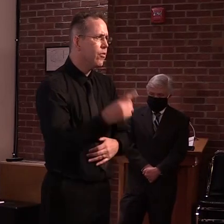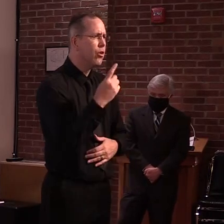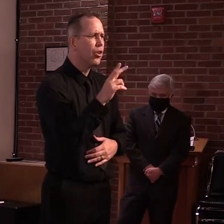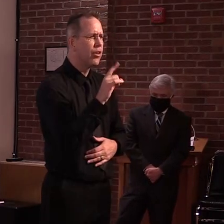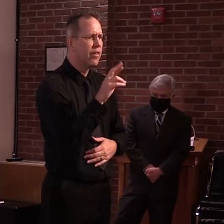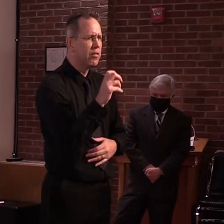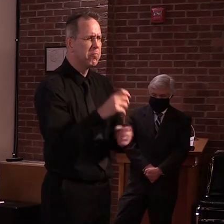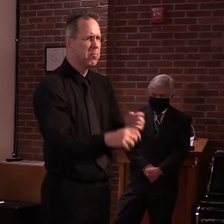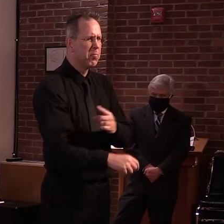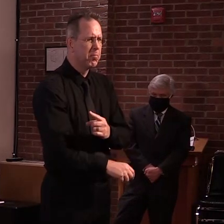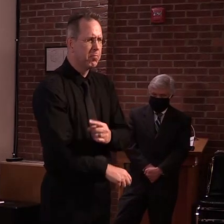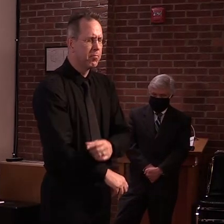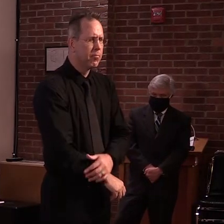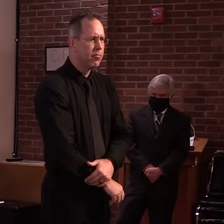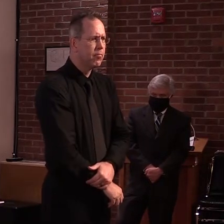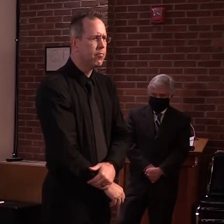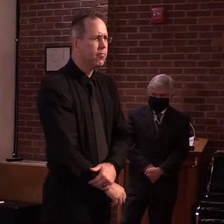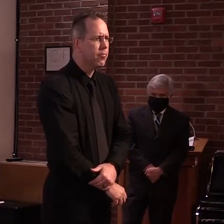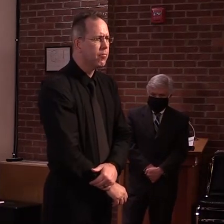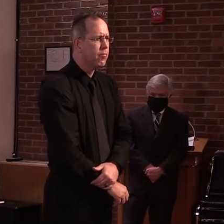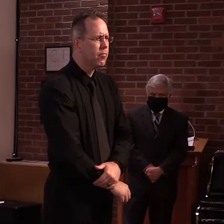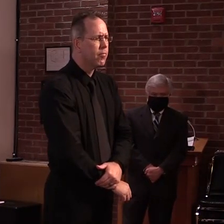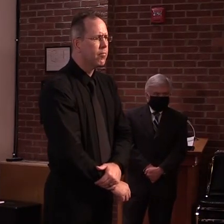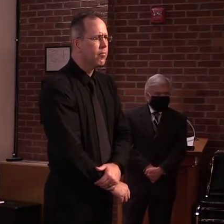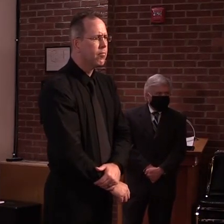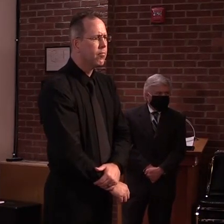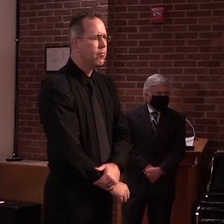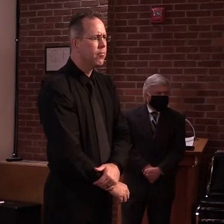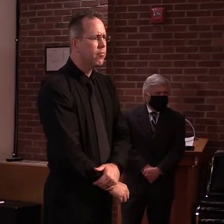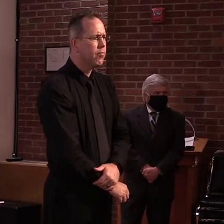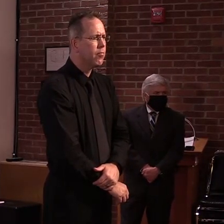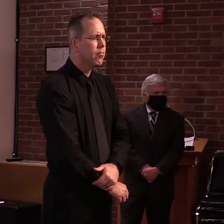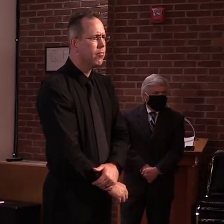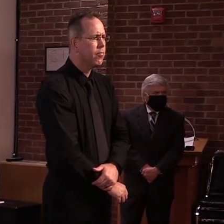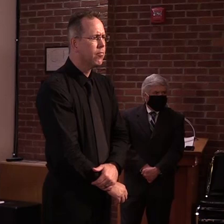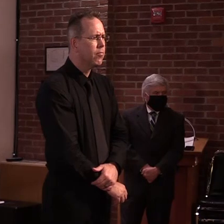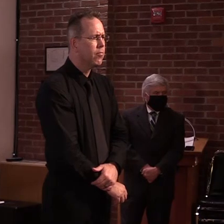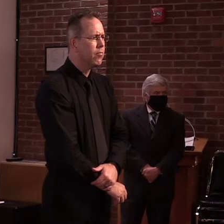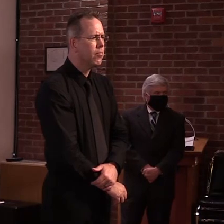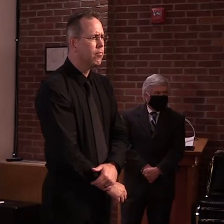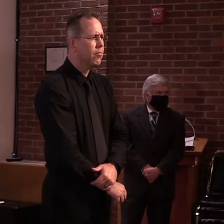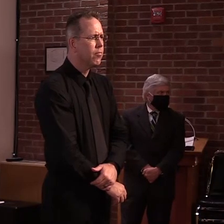just mentioned the rise in cases in Arizona and New Mexico.